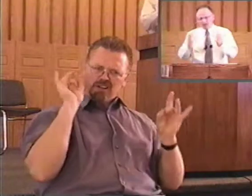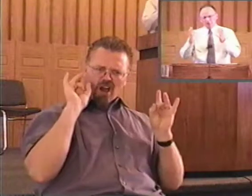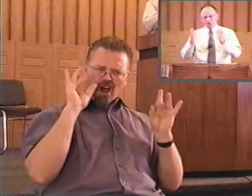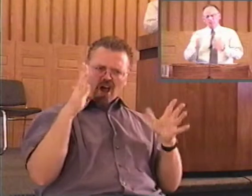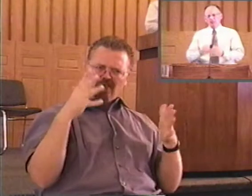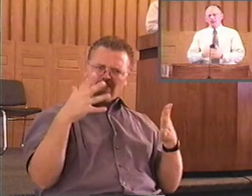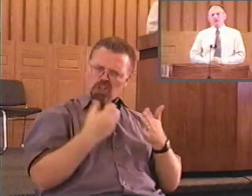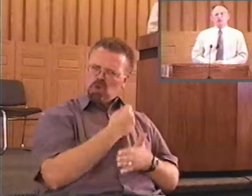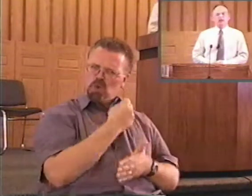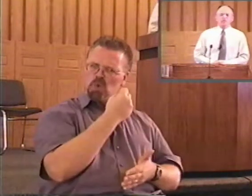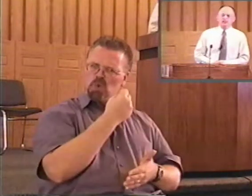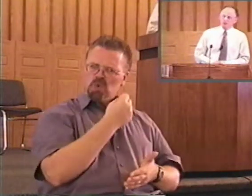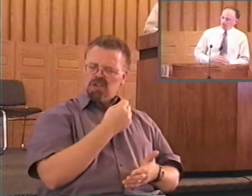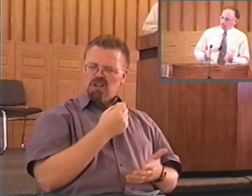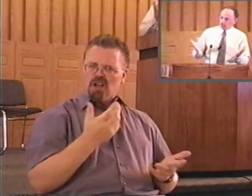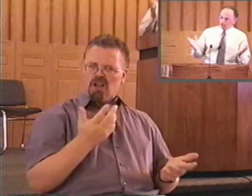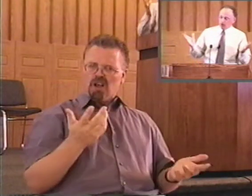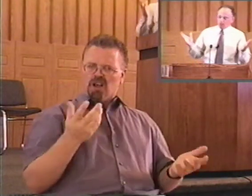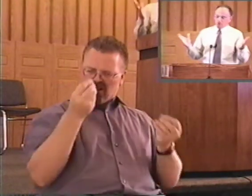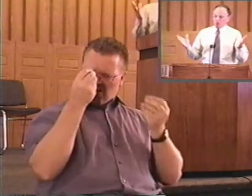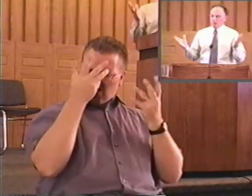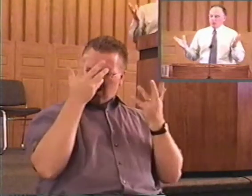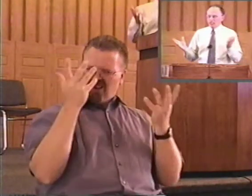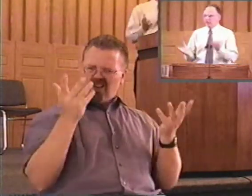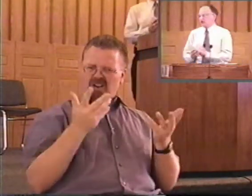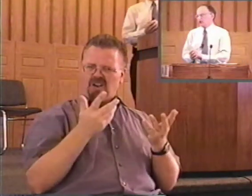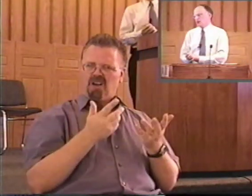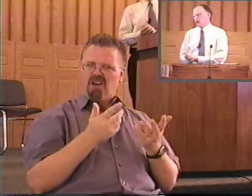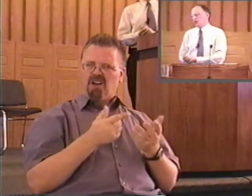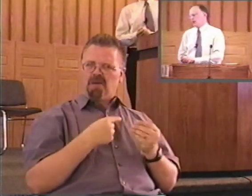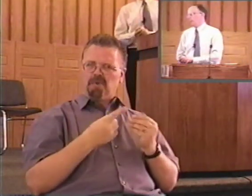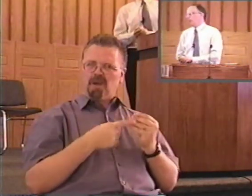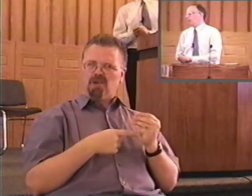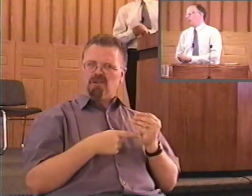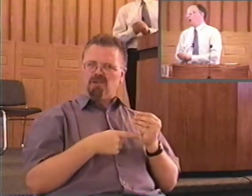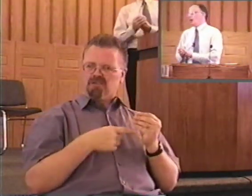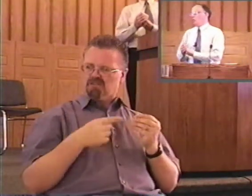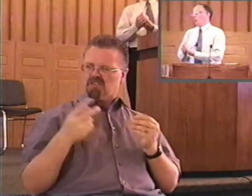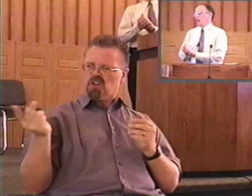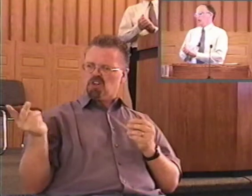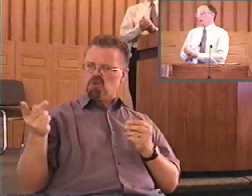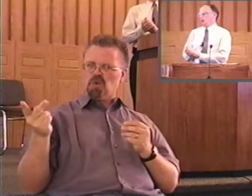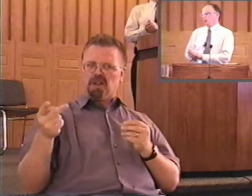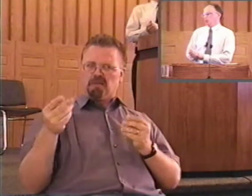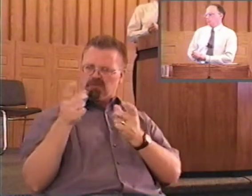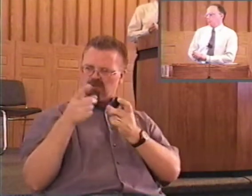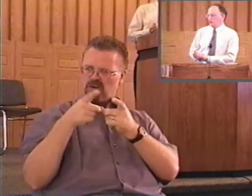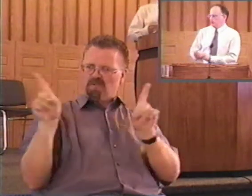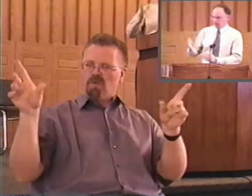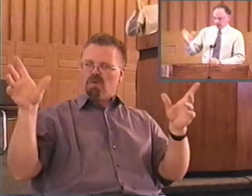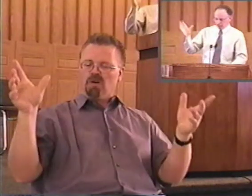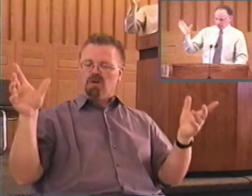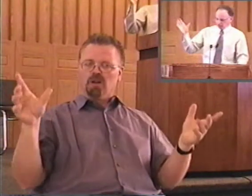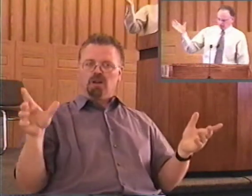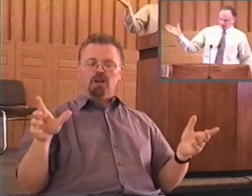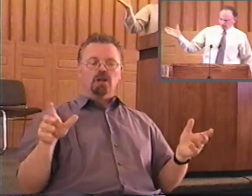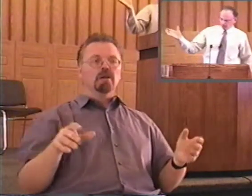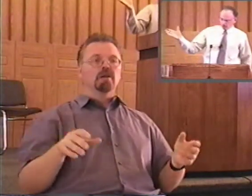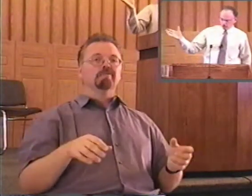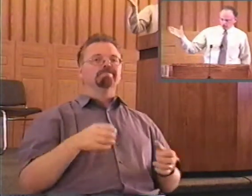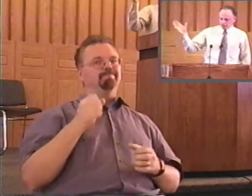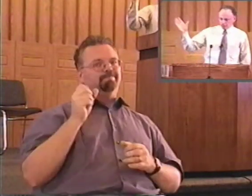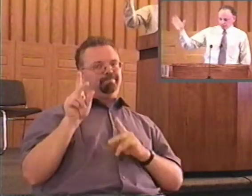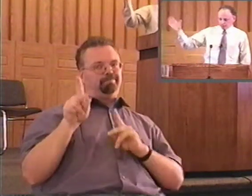thing. I couldn't believe it. And the guy says, many of us saw it coming a mile away, not because of